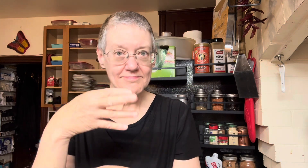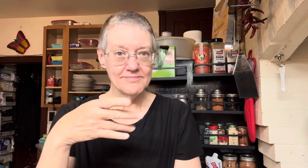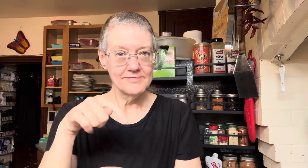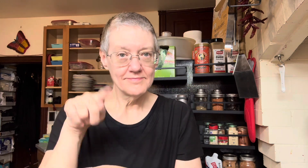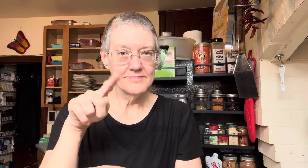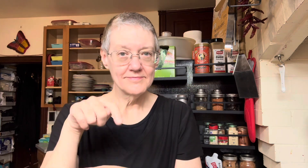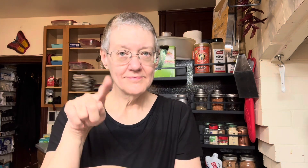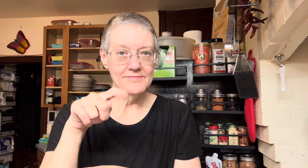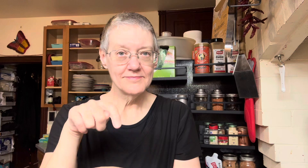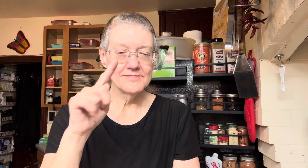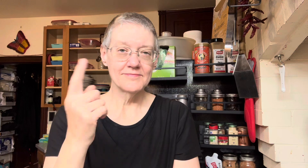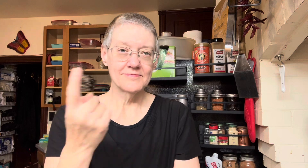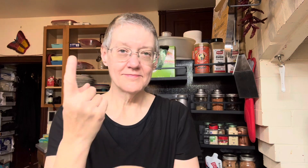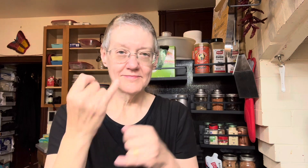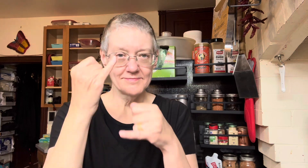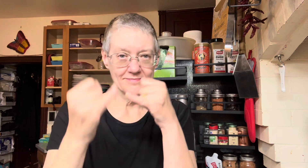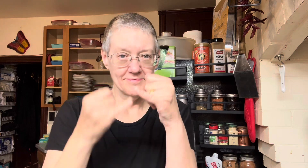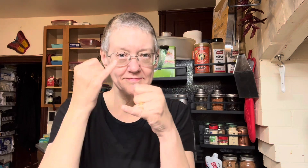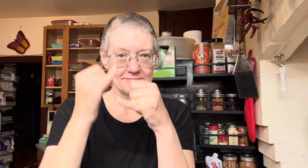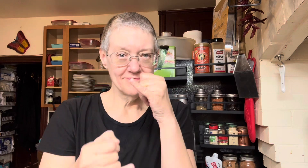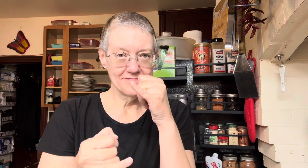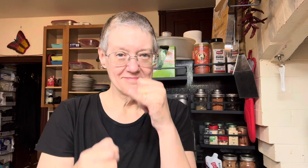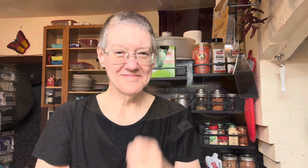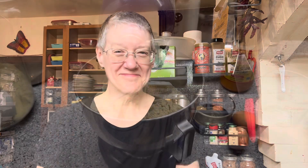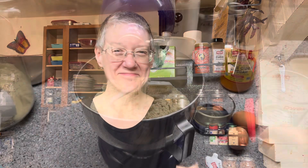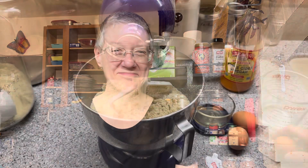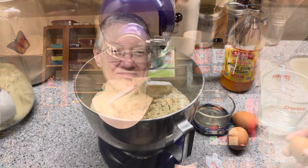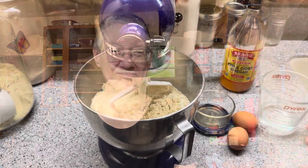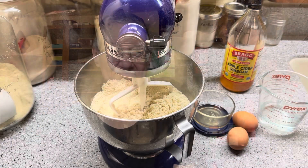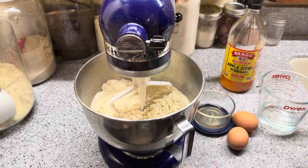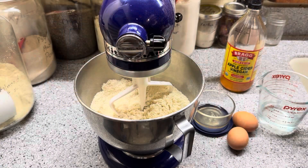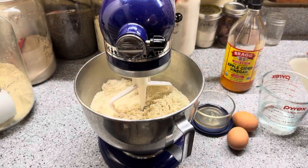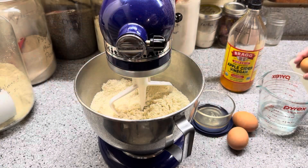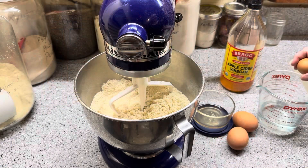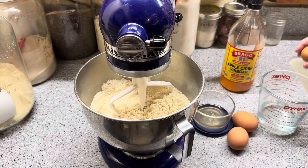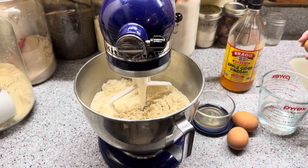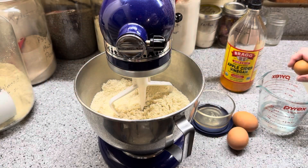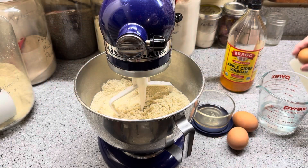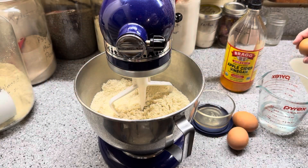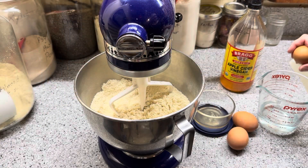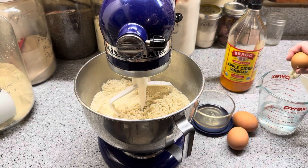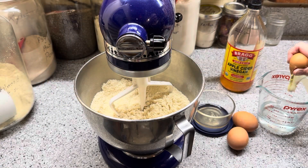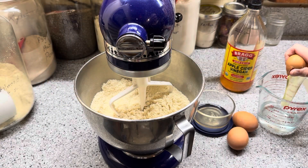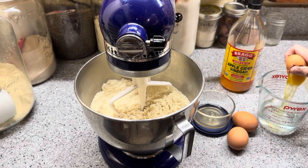click more, and a lot of text will drop down, and the recipe will always be at the end.